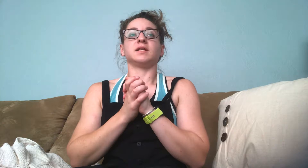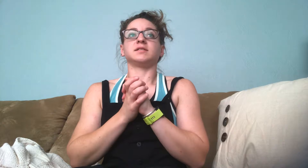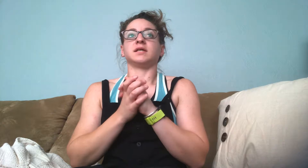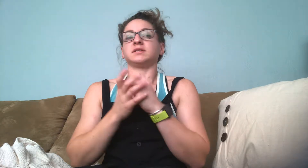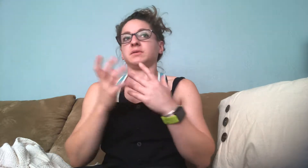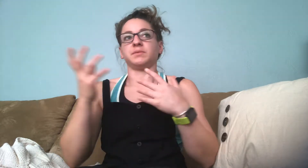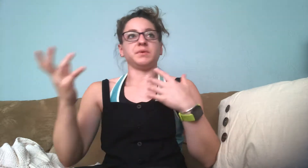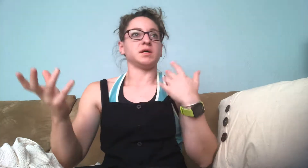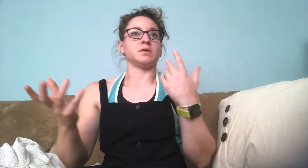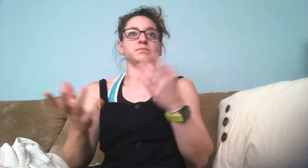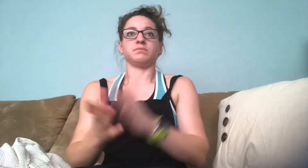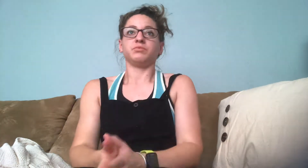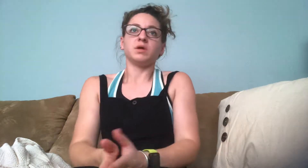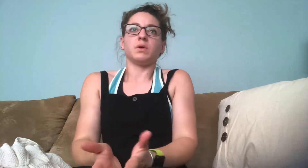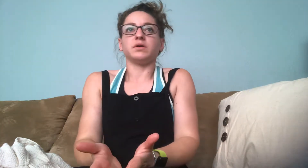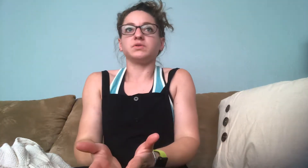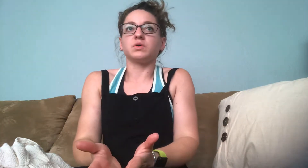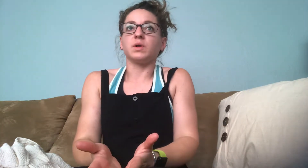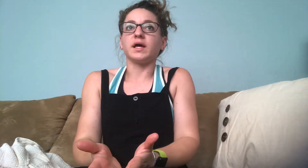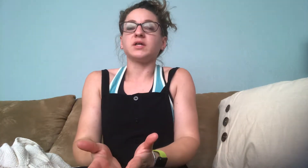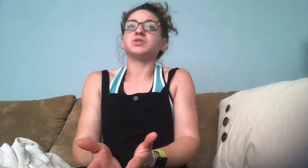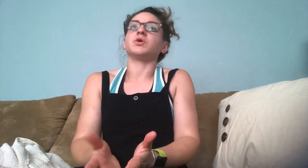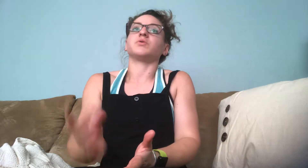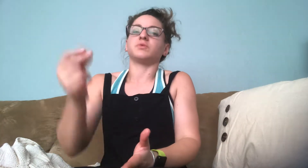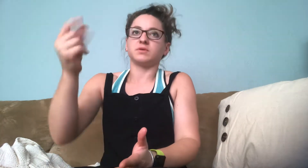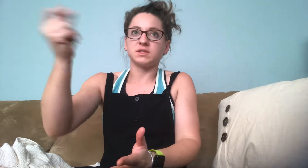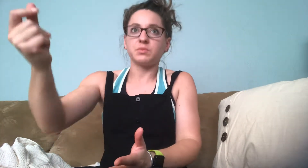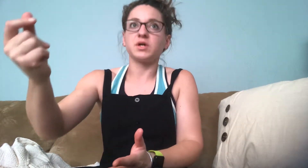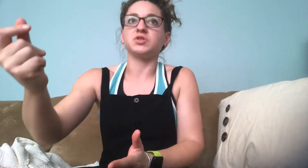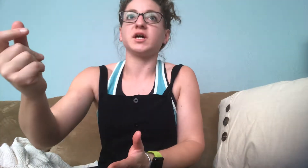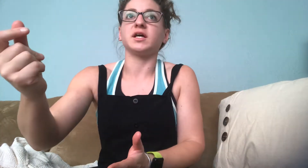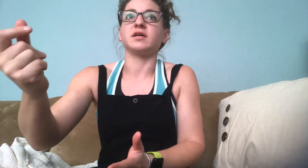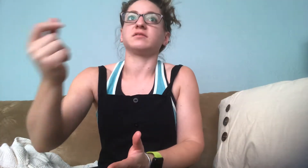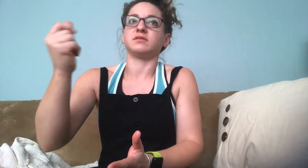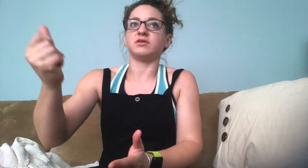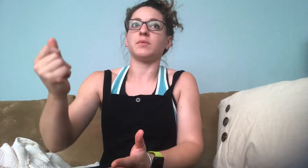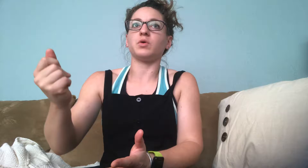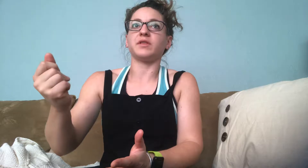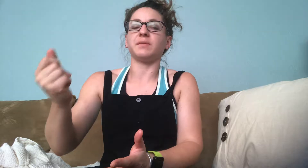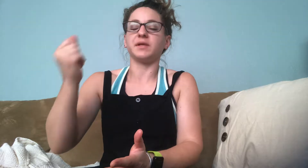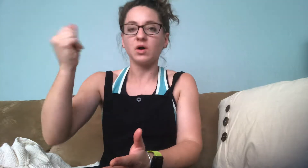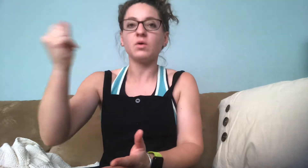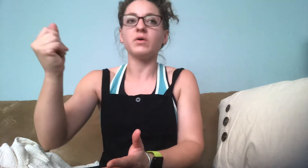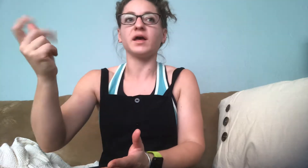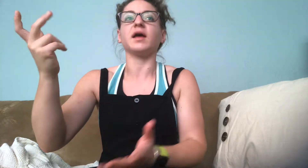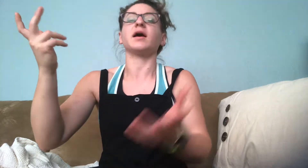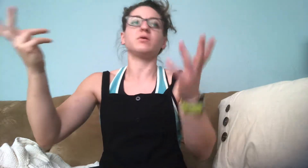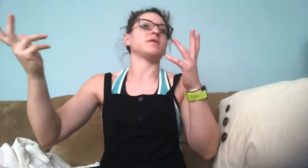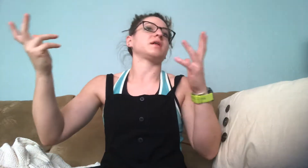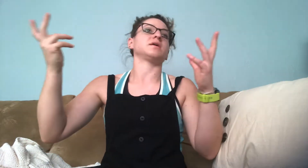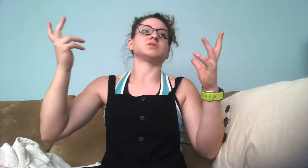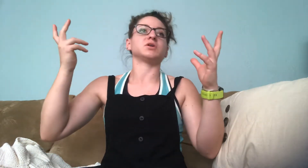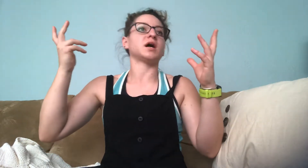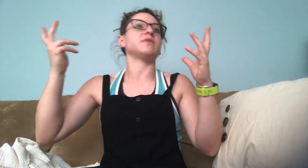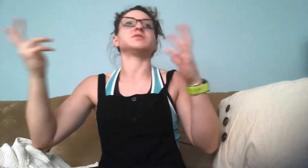And it'd be a pretty well known school, I guess. So someone can try to grab hold of that and be like, oh, okay, I know where that is, or I